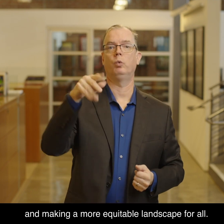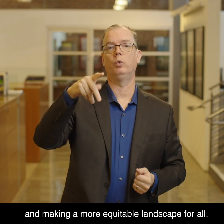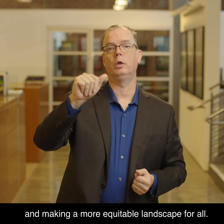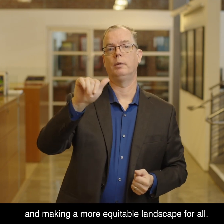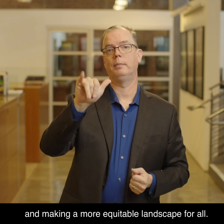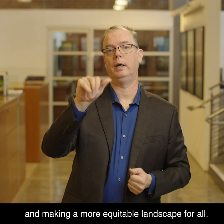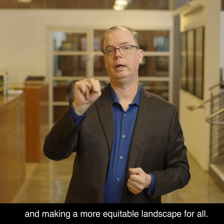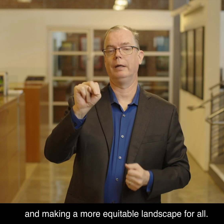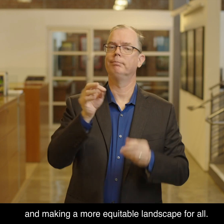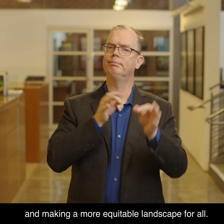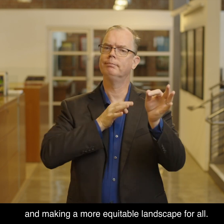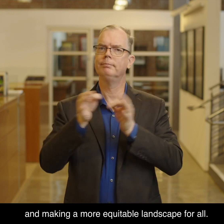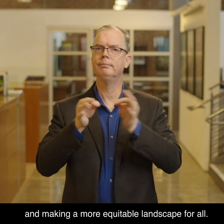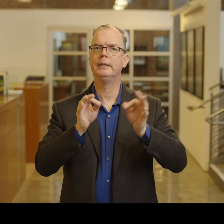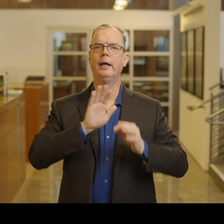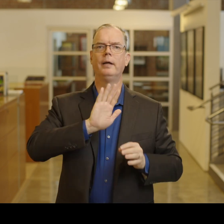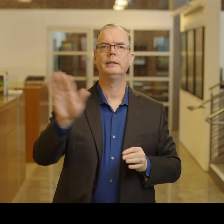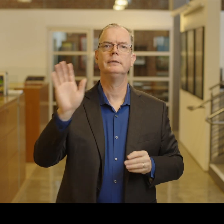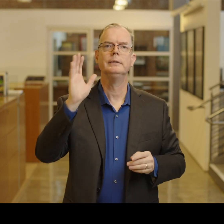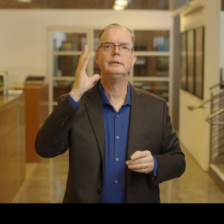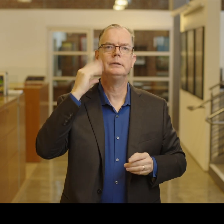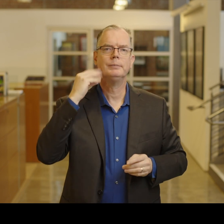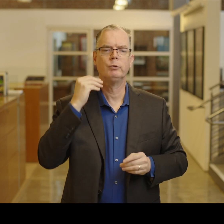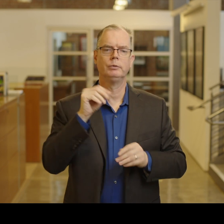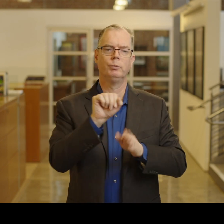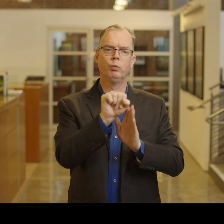more equitable landscape for all.